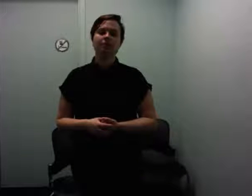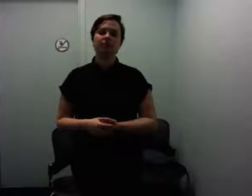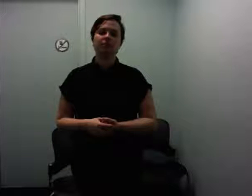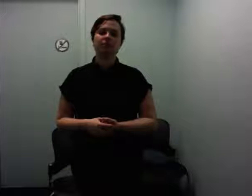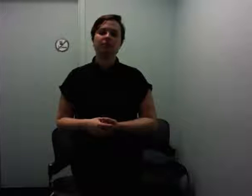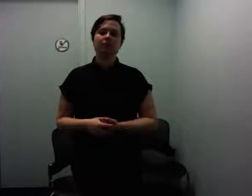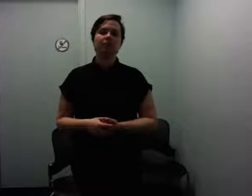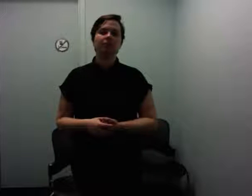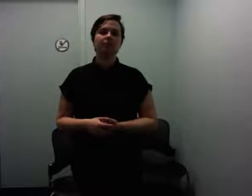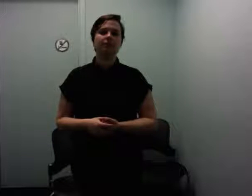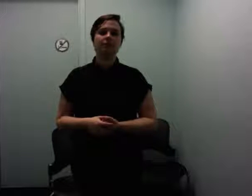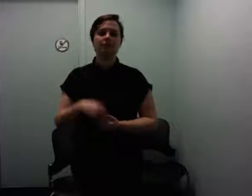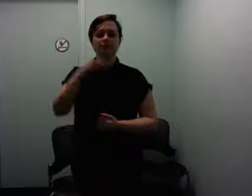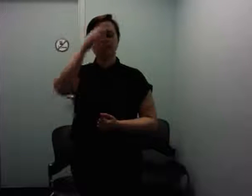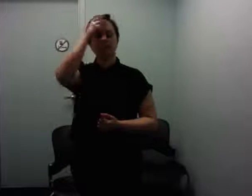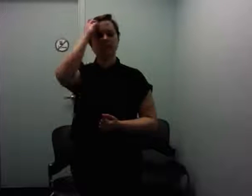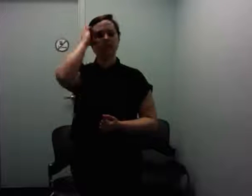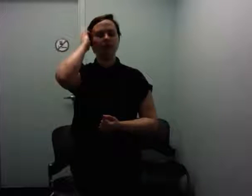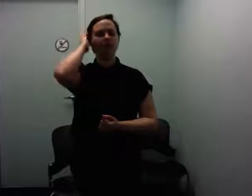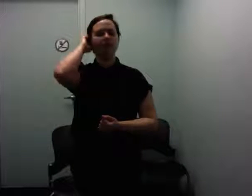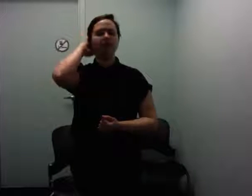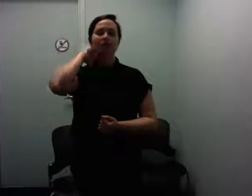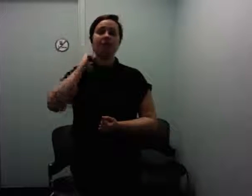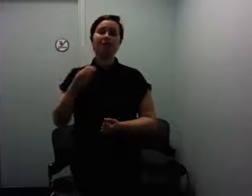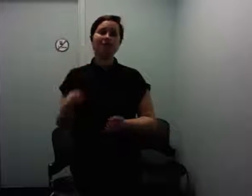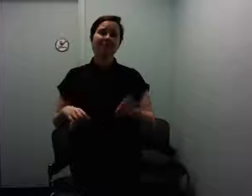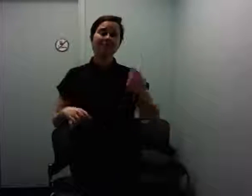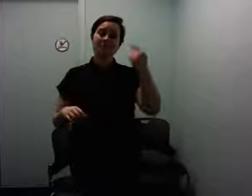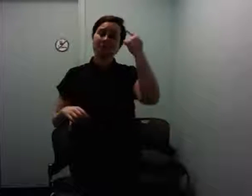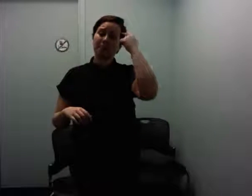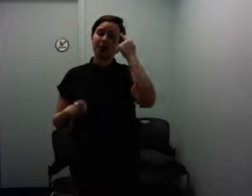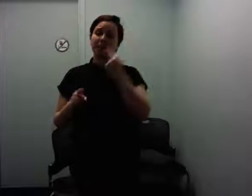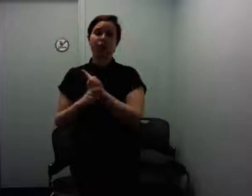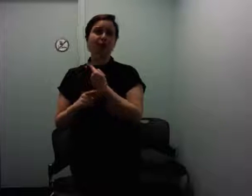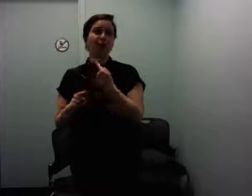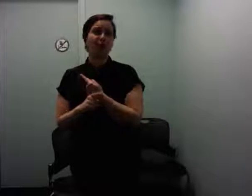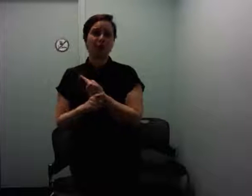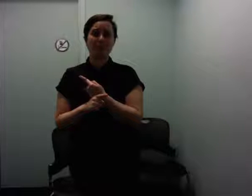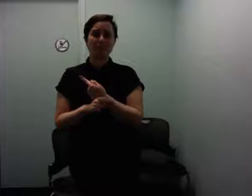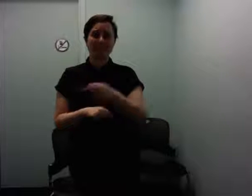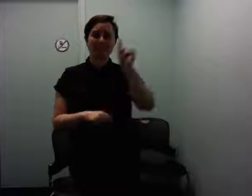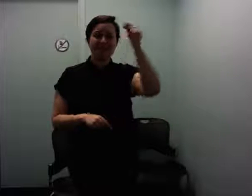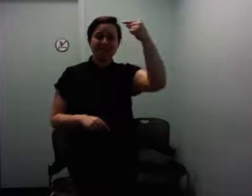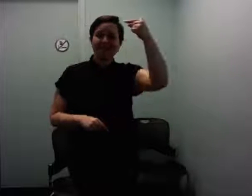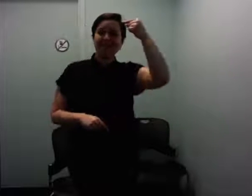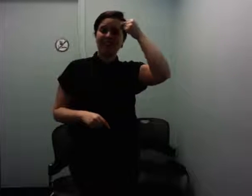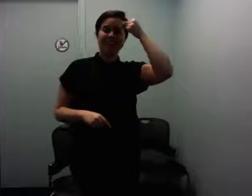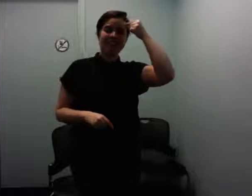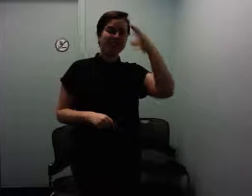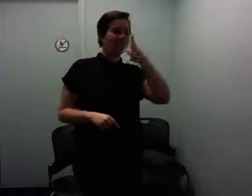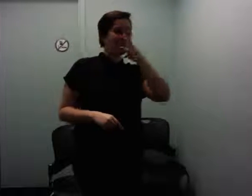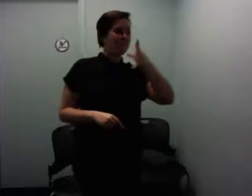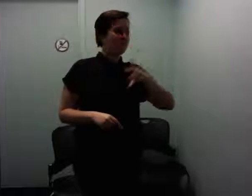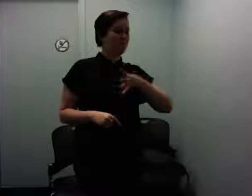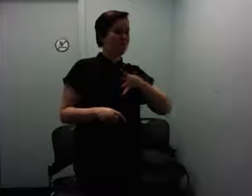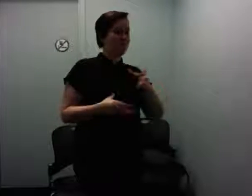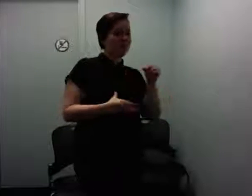it is right that women be involved on my behalf in the policies and the decisions that will affect my